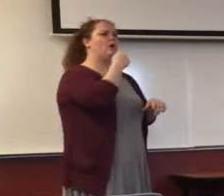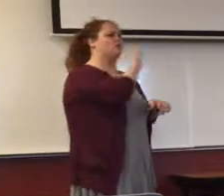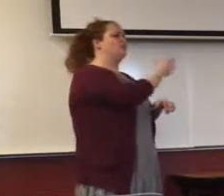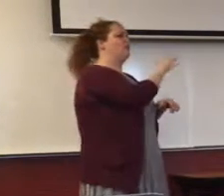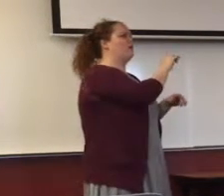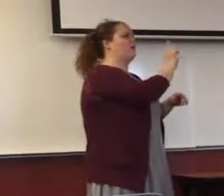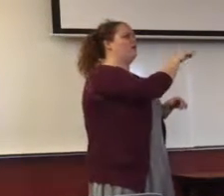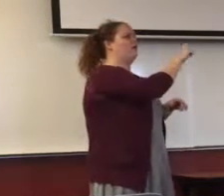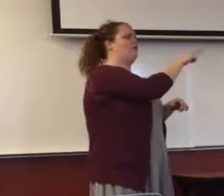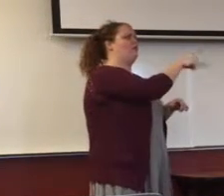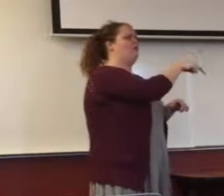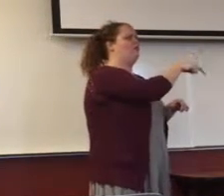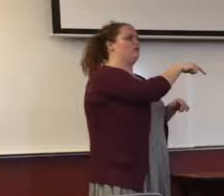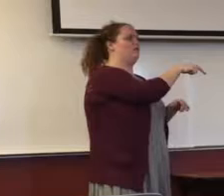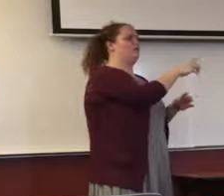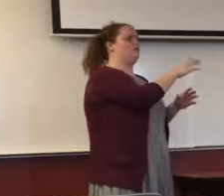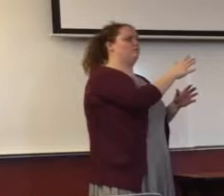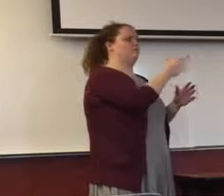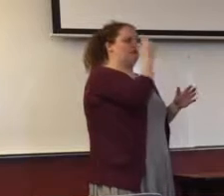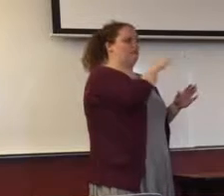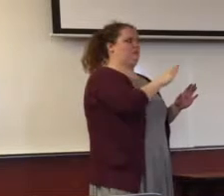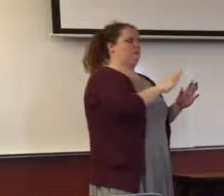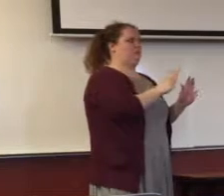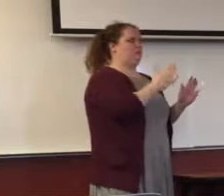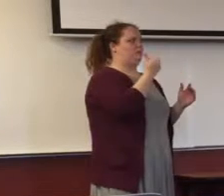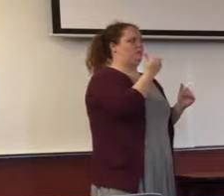special permission? Why you make my blood pressure?